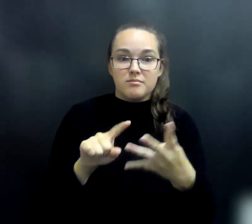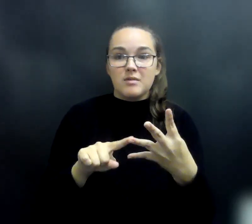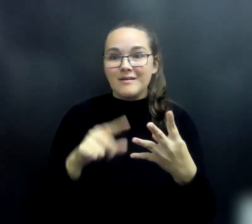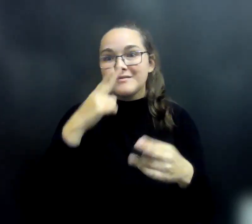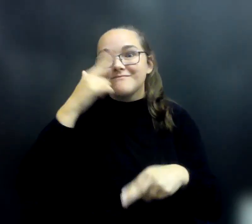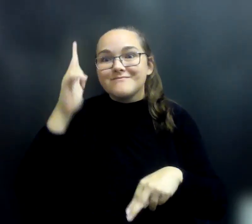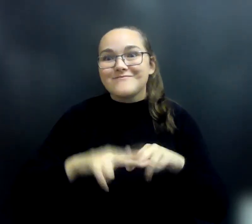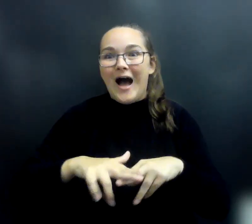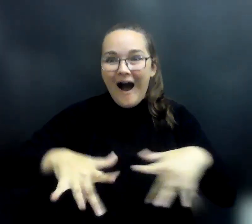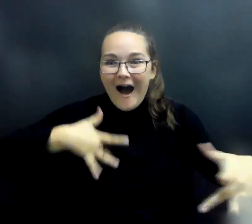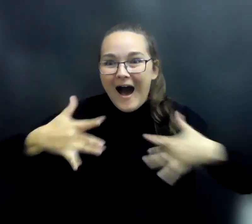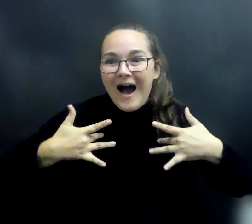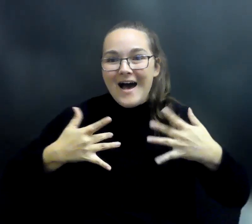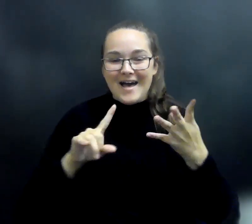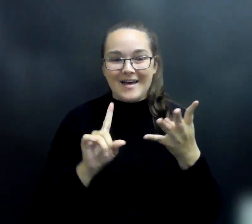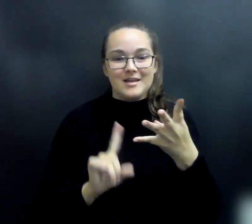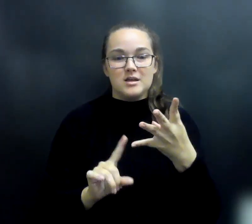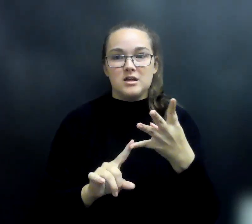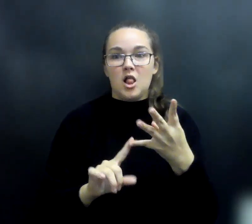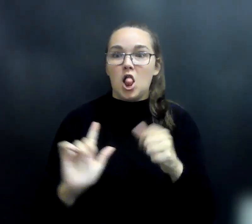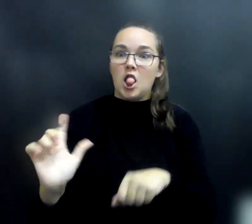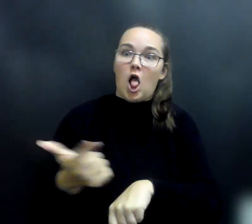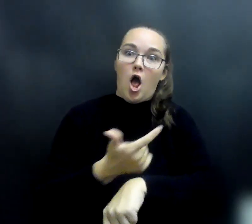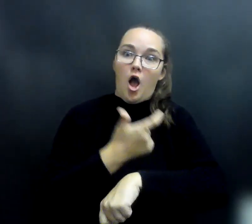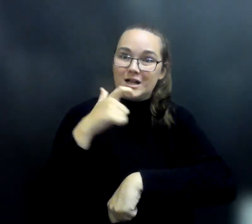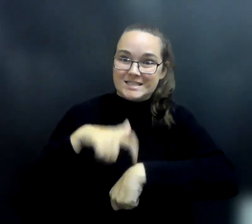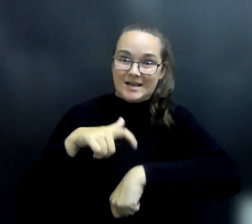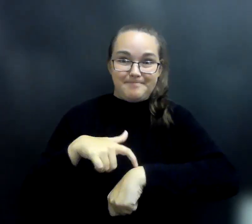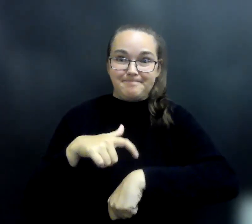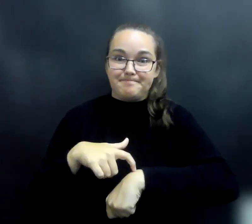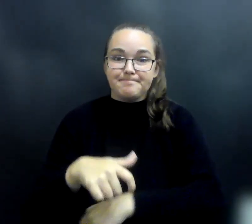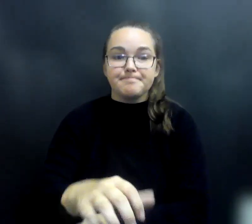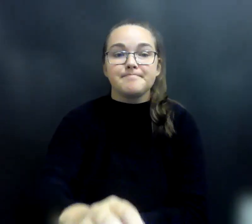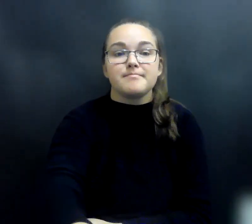exciting, D, took a lot of time.